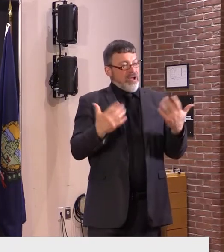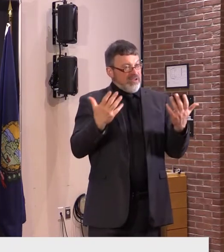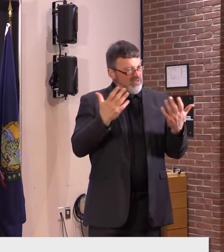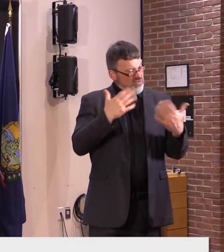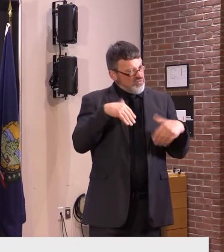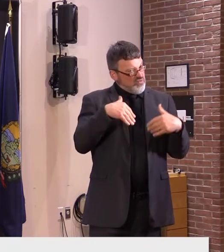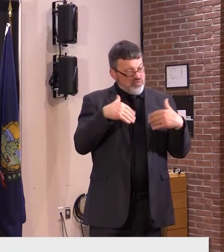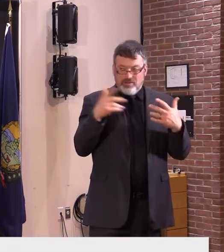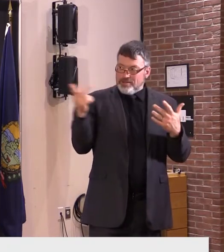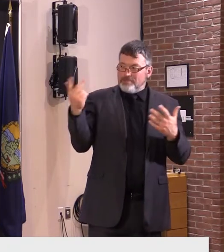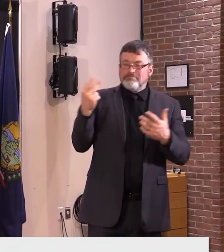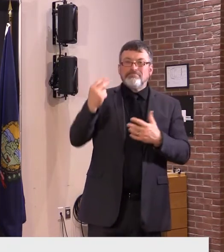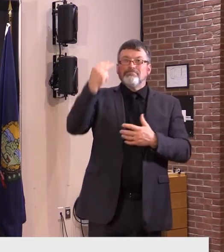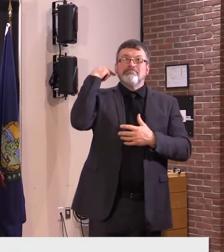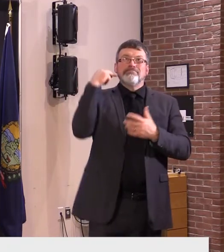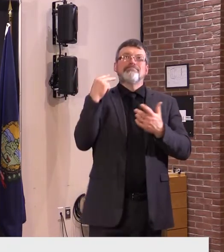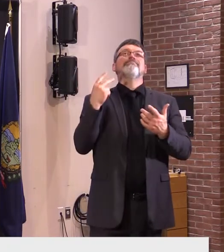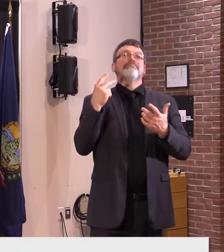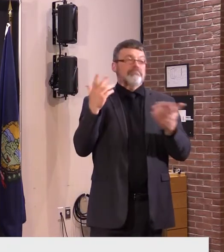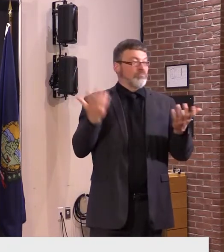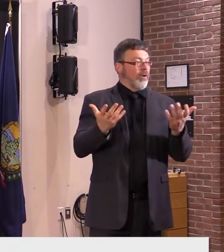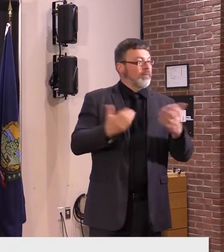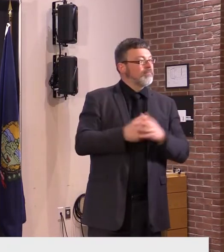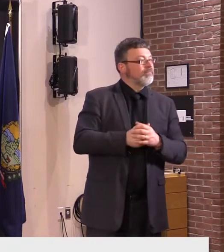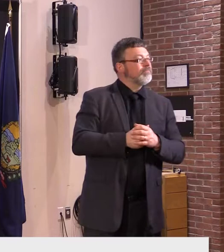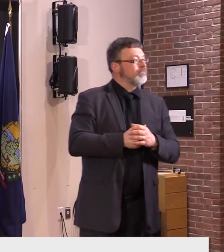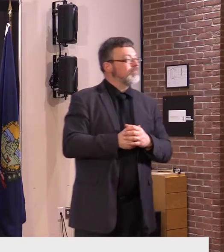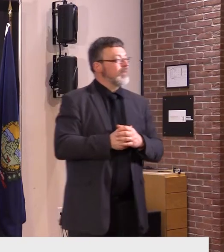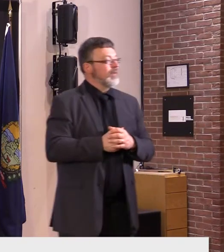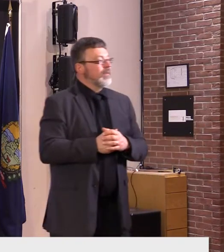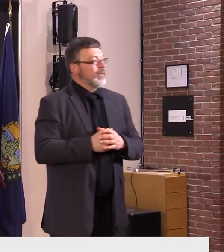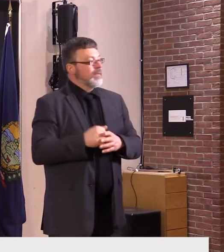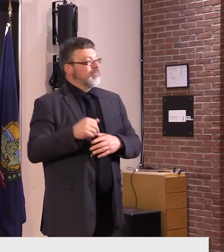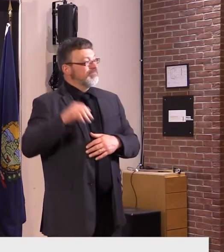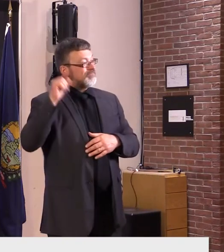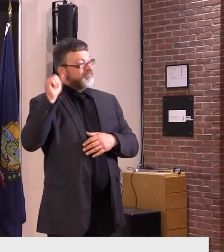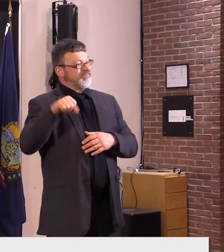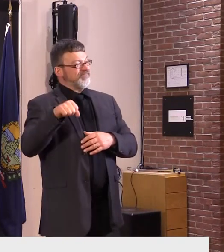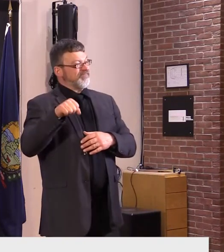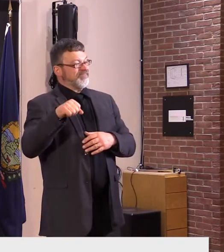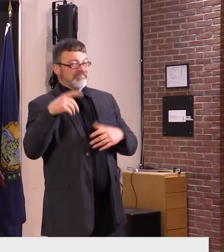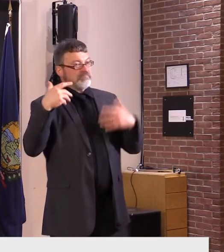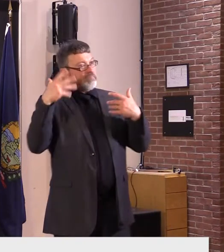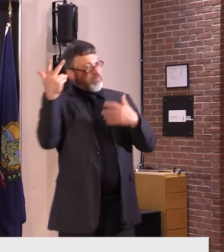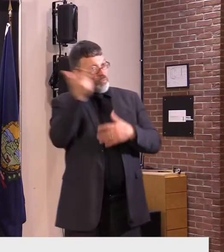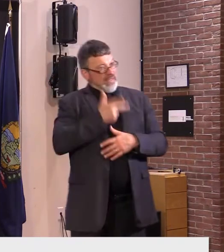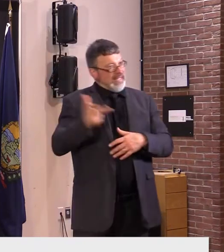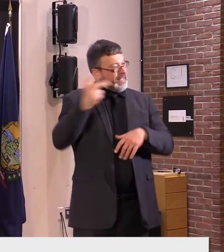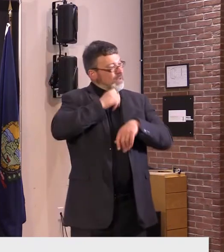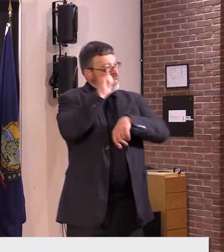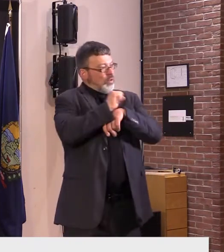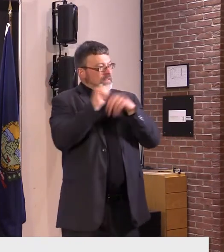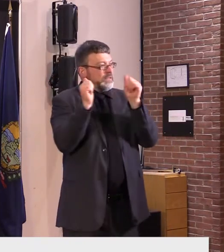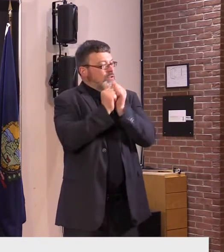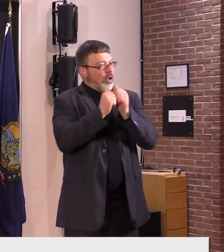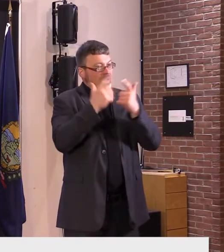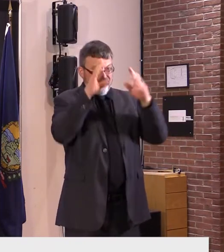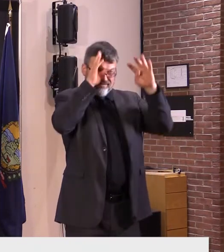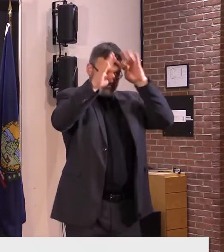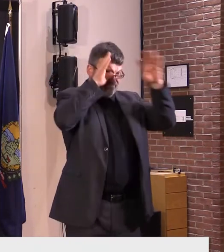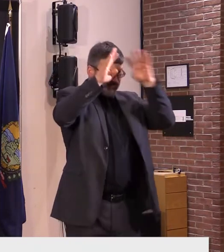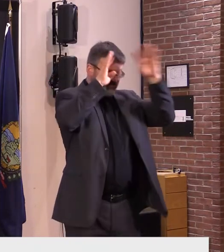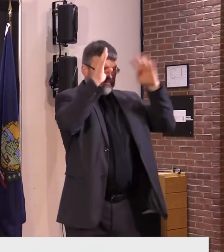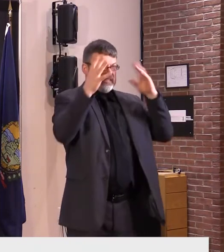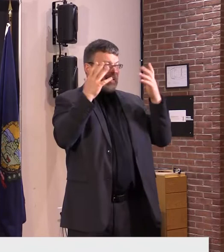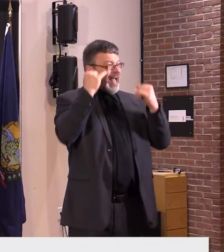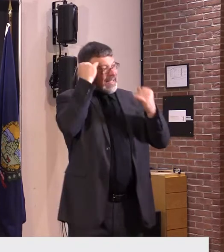legislature, in terms of. Legislating via Zoom, which has been unprecedented. And